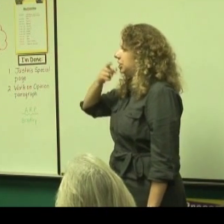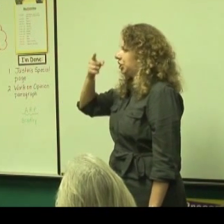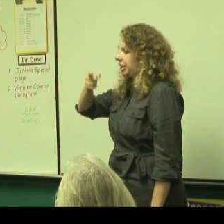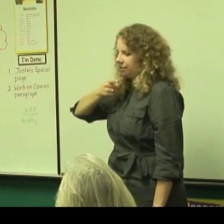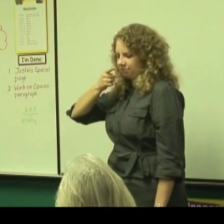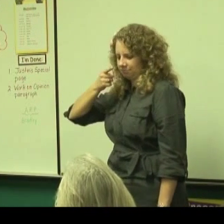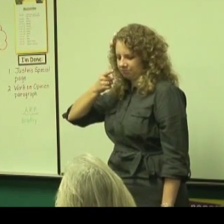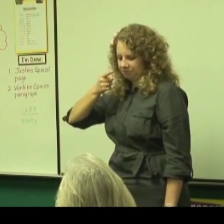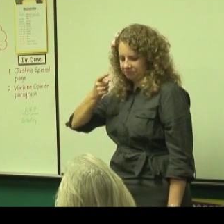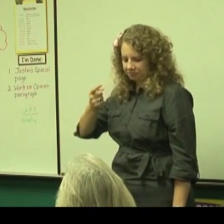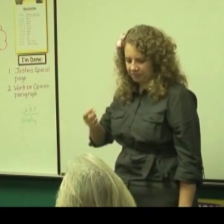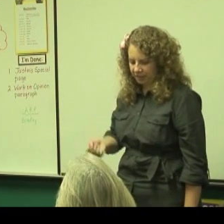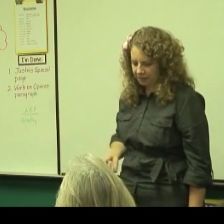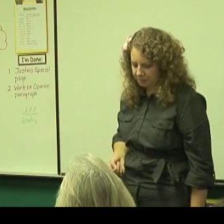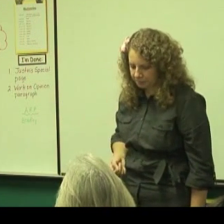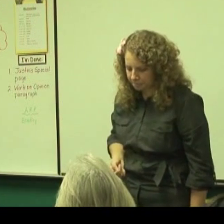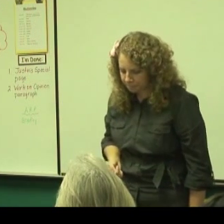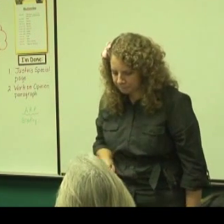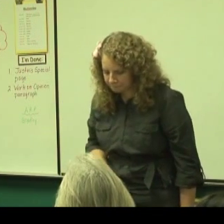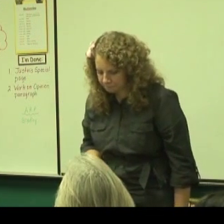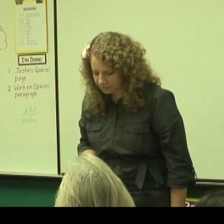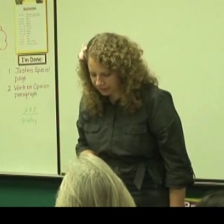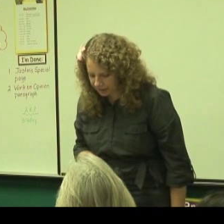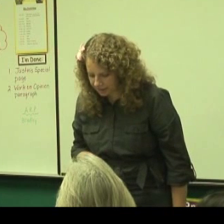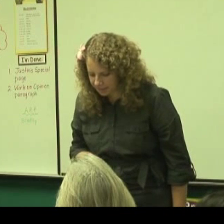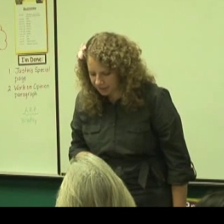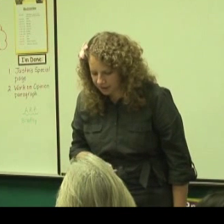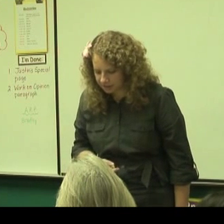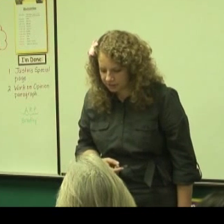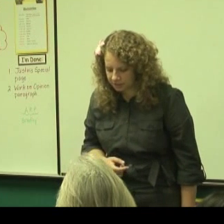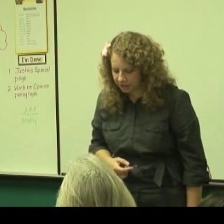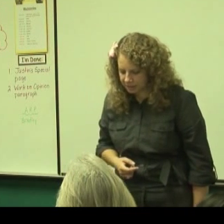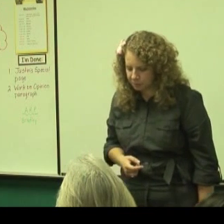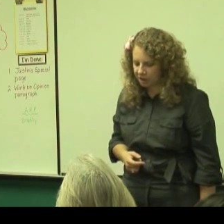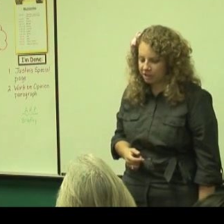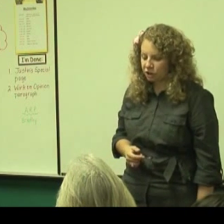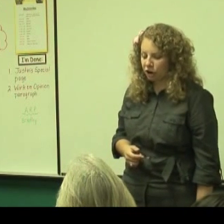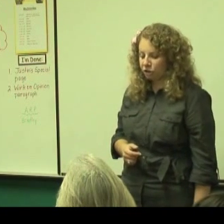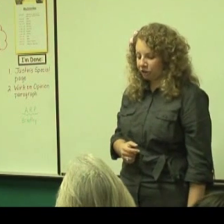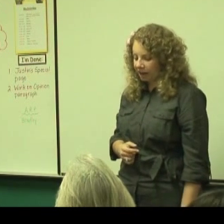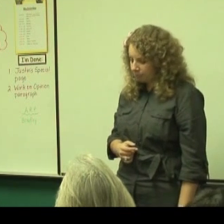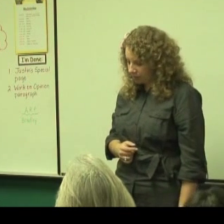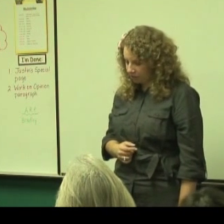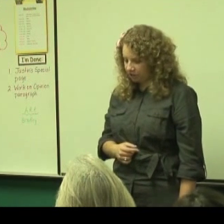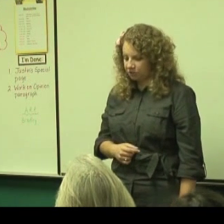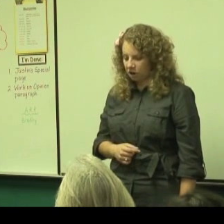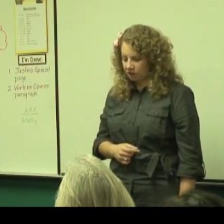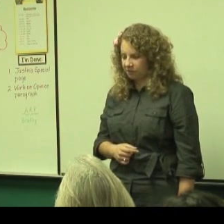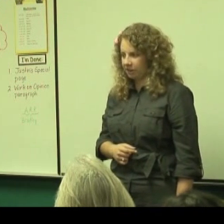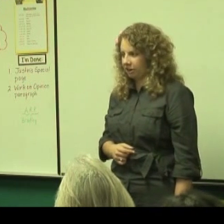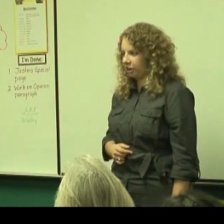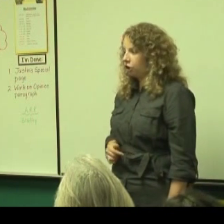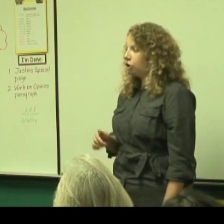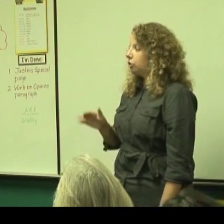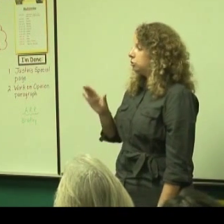hearing. Okay. Okay, and then the next part is her grandmother is hard of hearing.